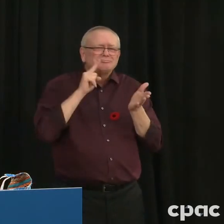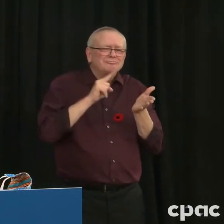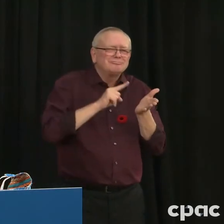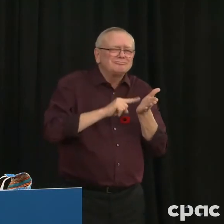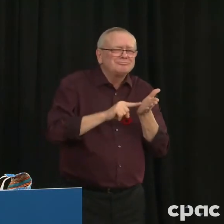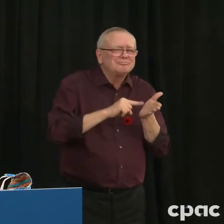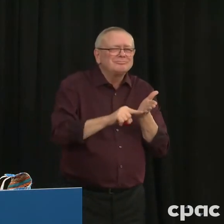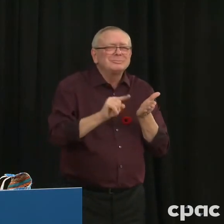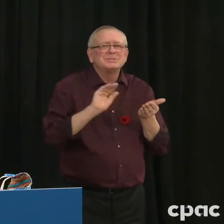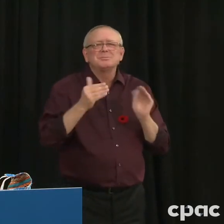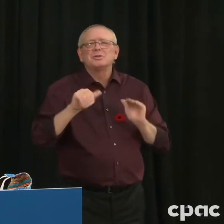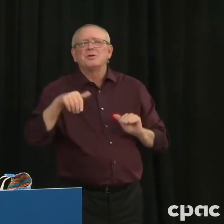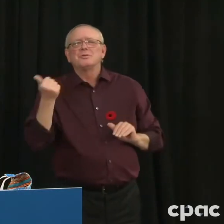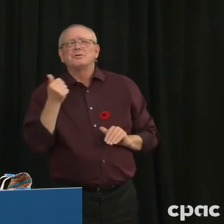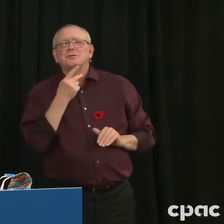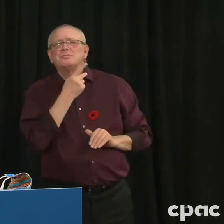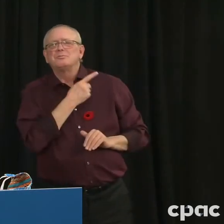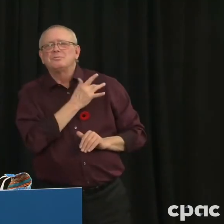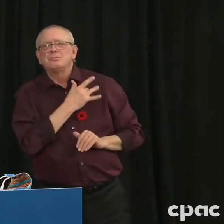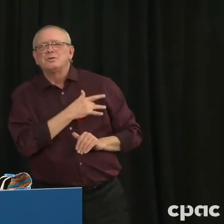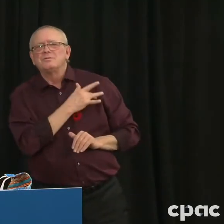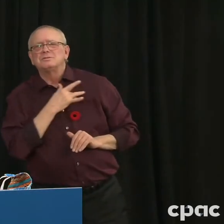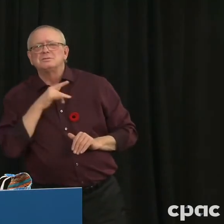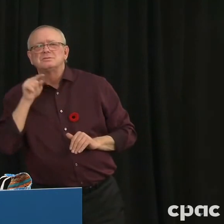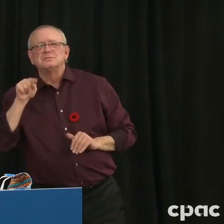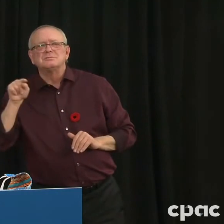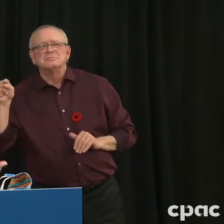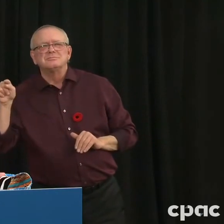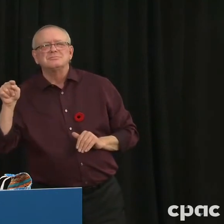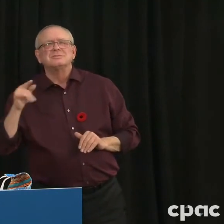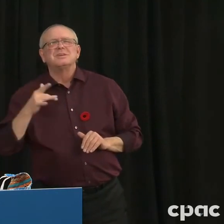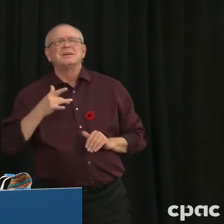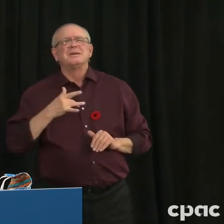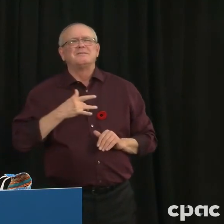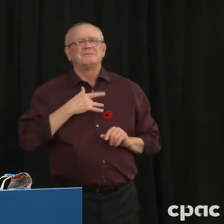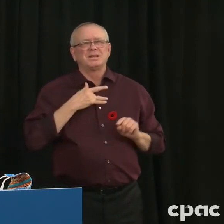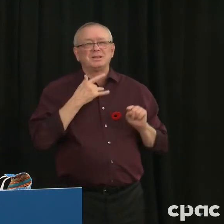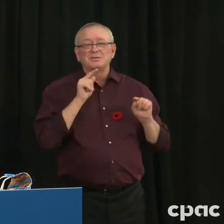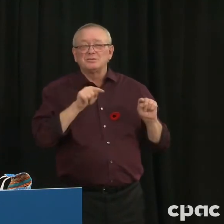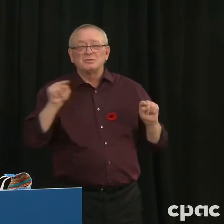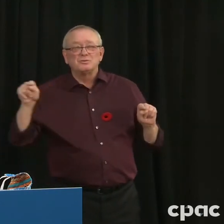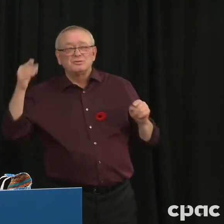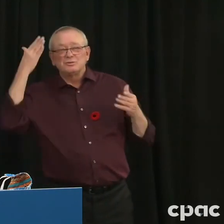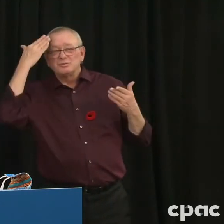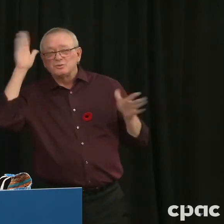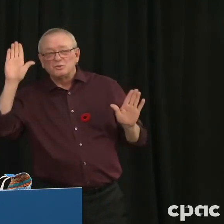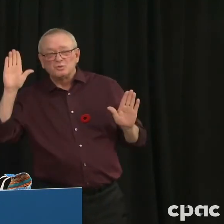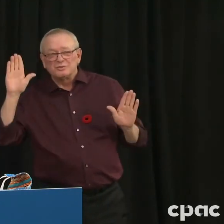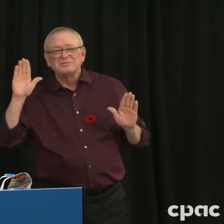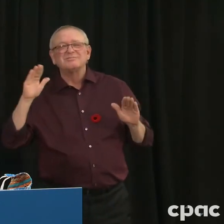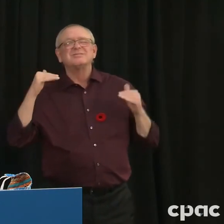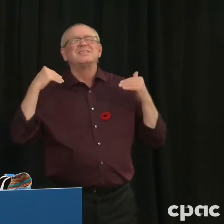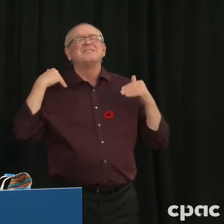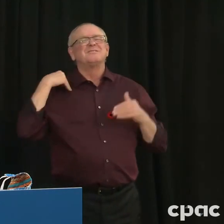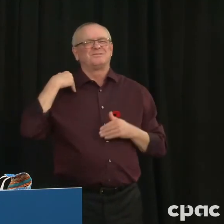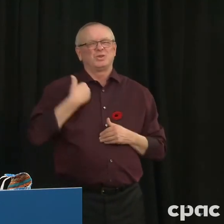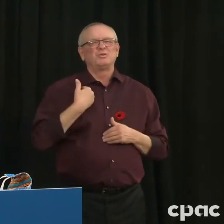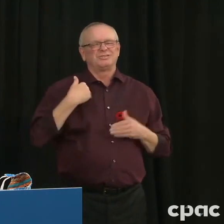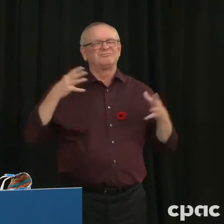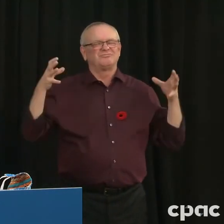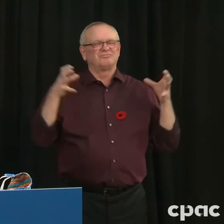provinces, to be from some of those higher risk places. I would also remind people that we have